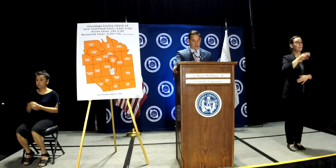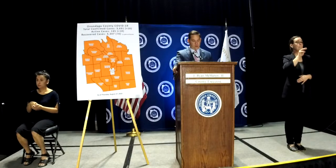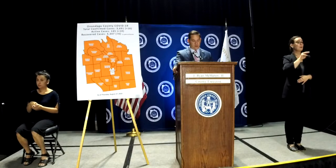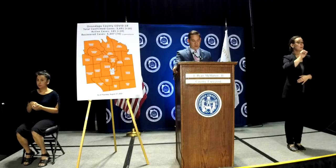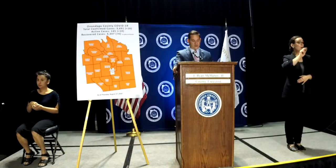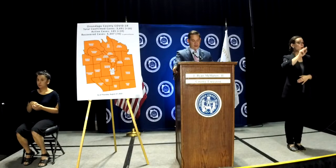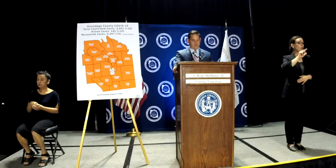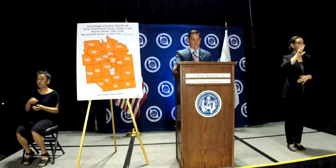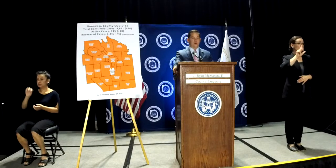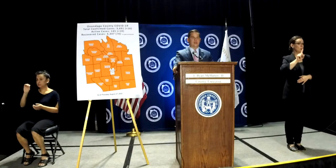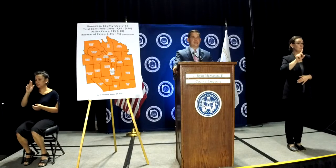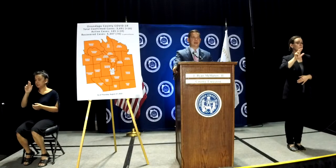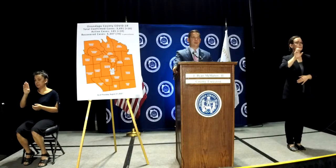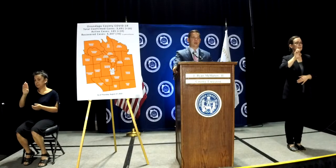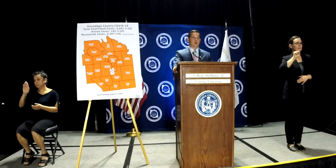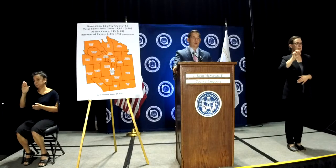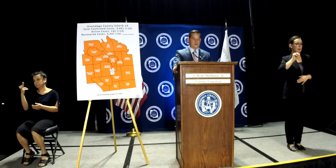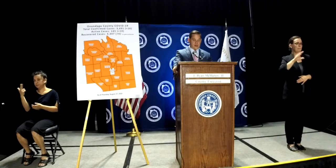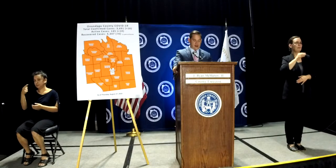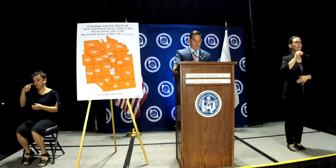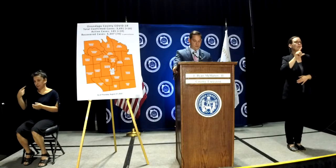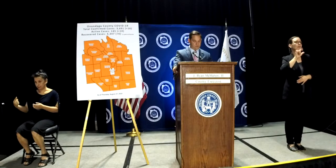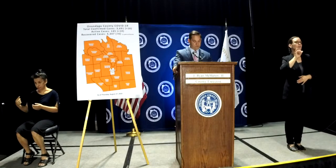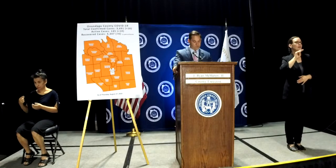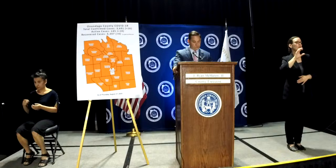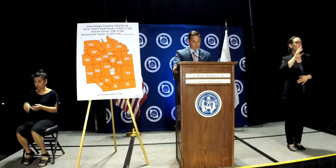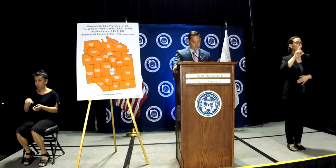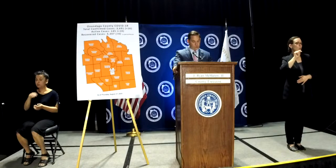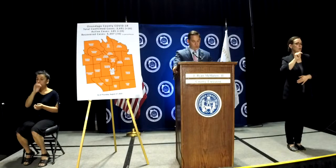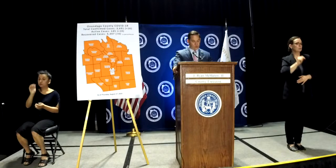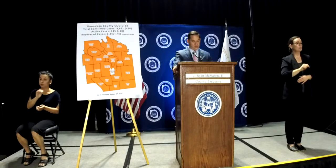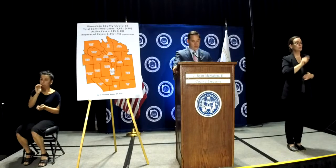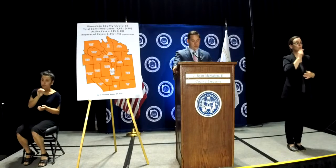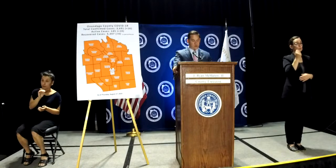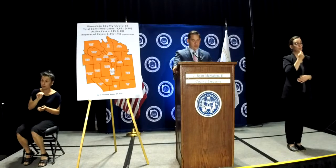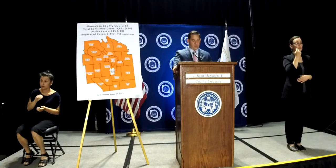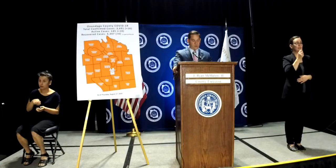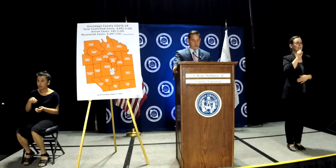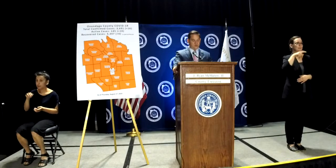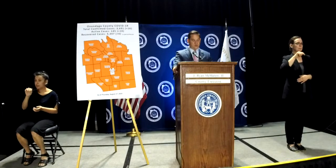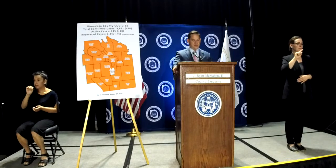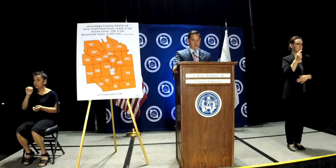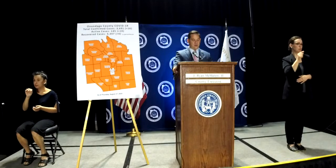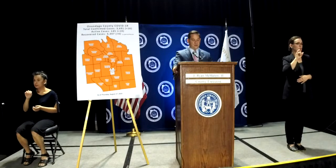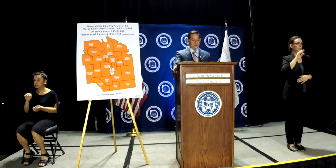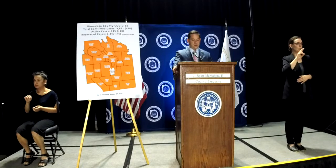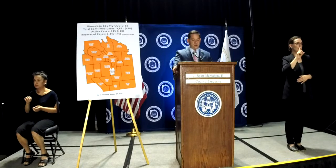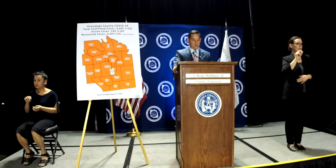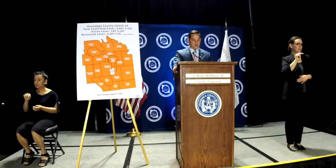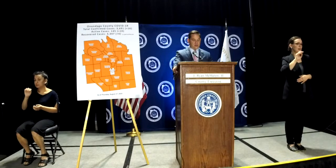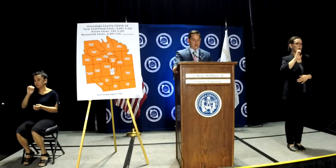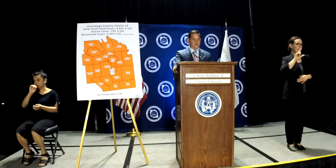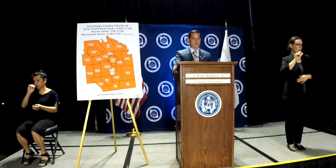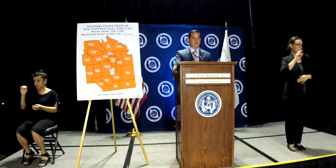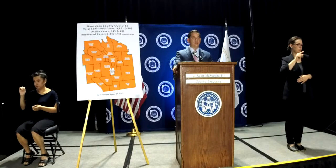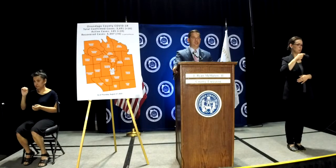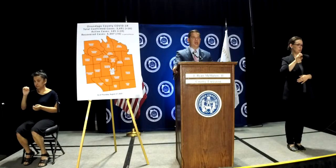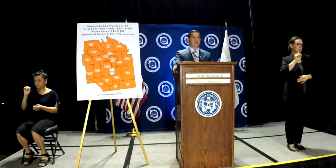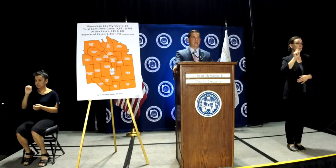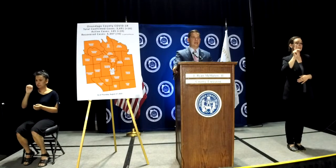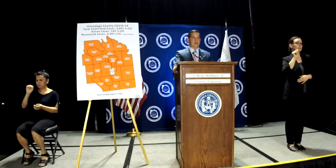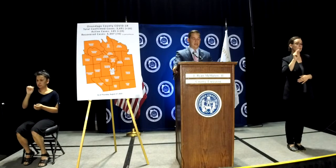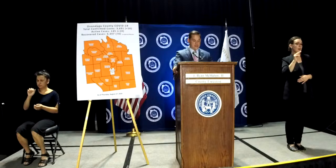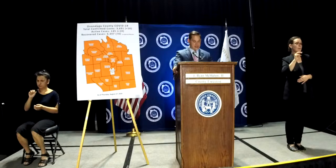Monday we're going to be at ESM for ESM and Link Court staff. Tuesday, Jordan Elbridge for Skinny Atlas, Marcellus,